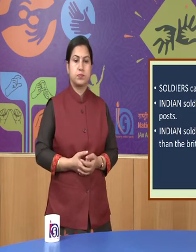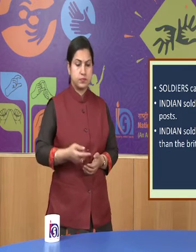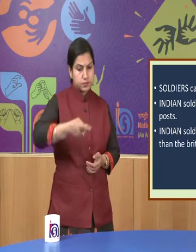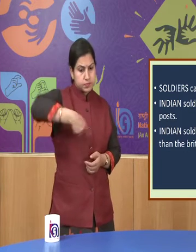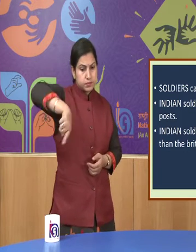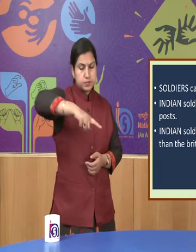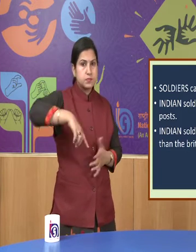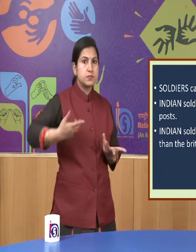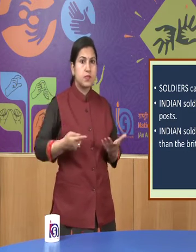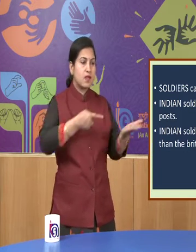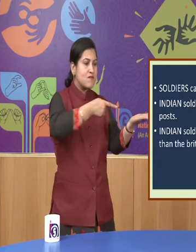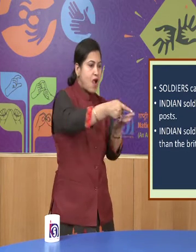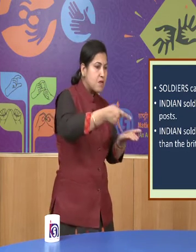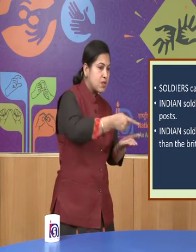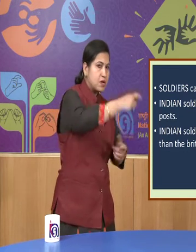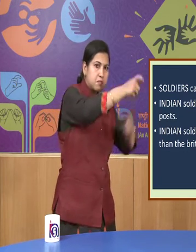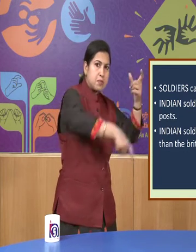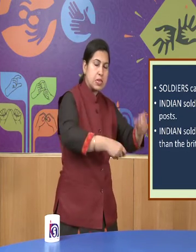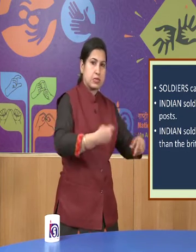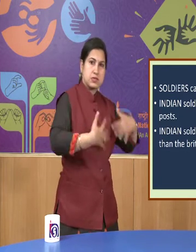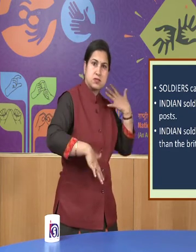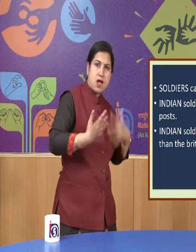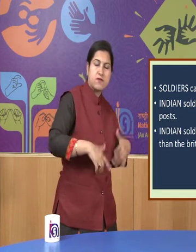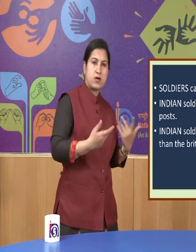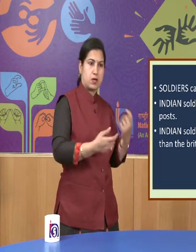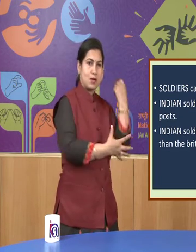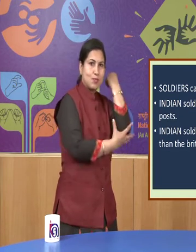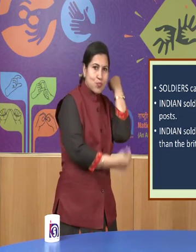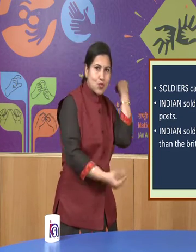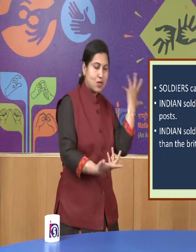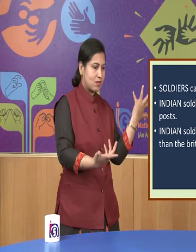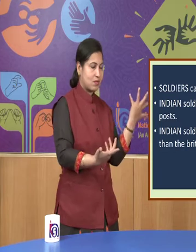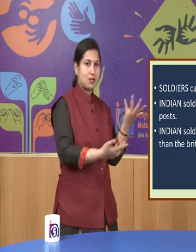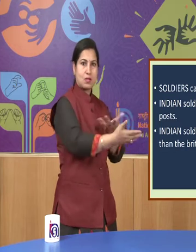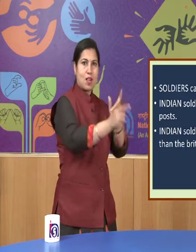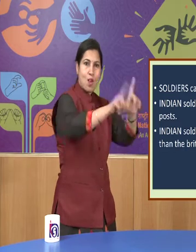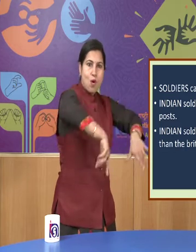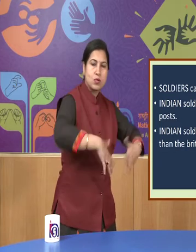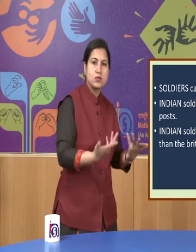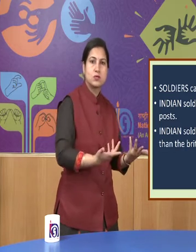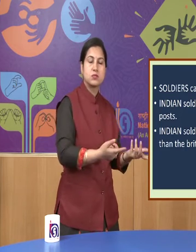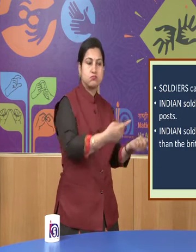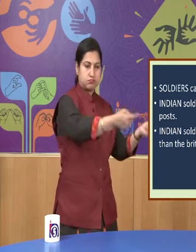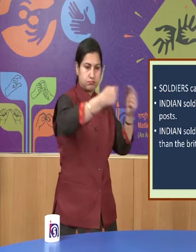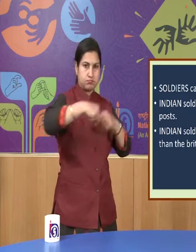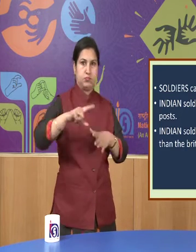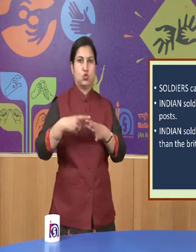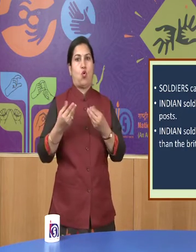As the condition of farmers had become bad due to British policies, the soldiers